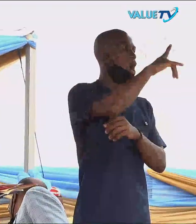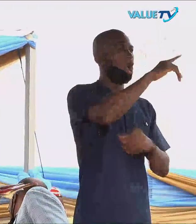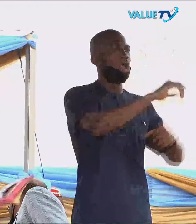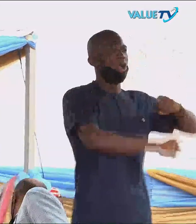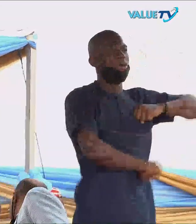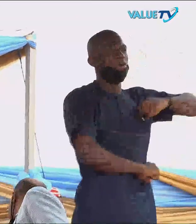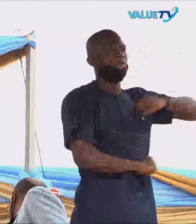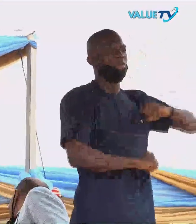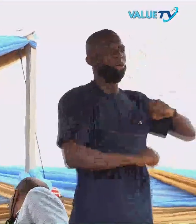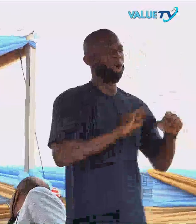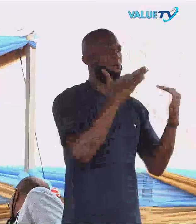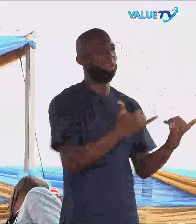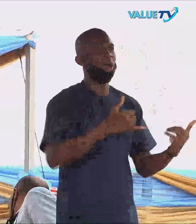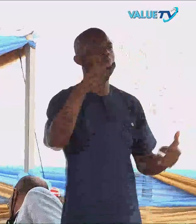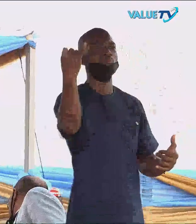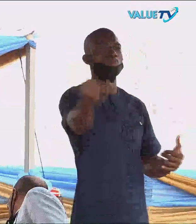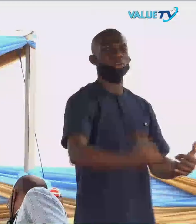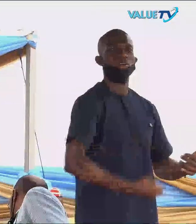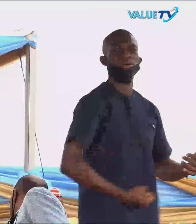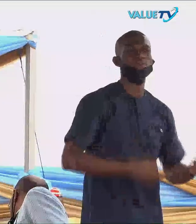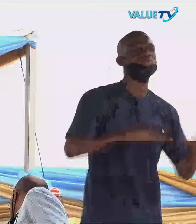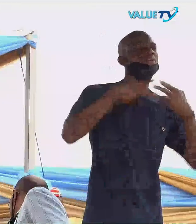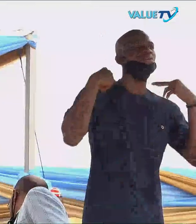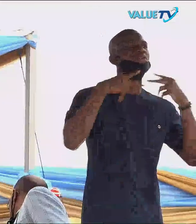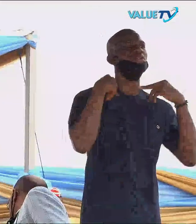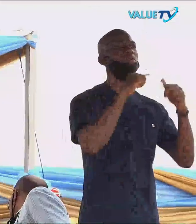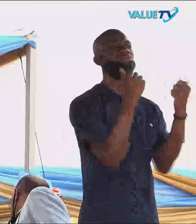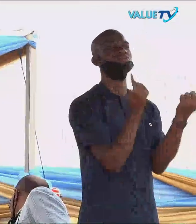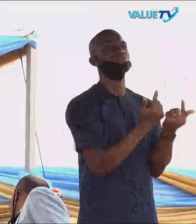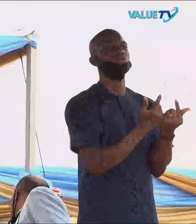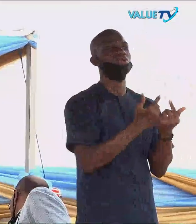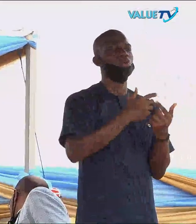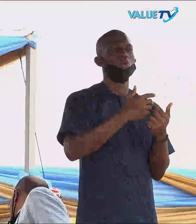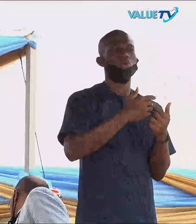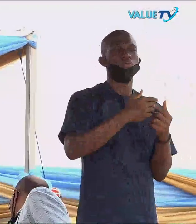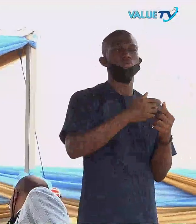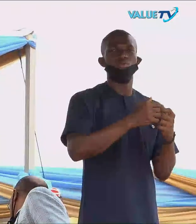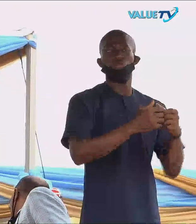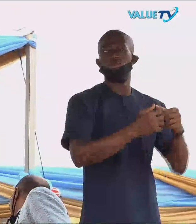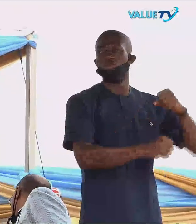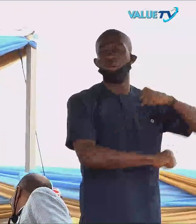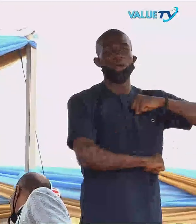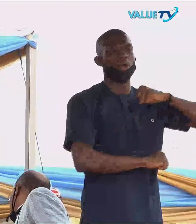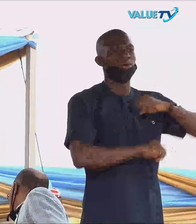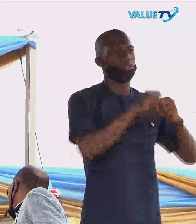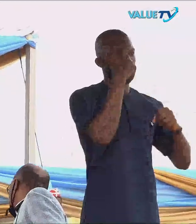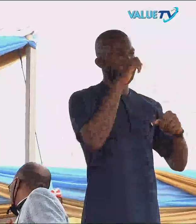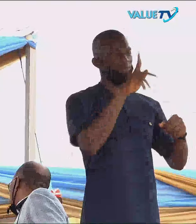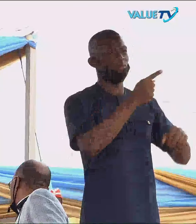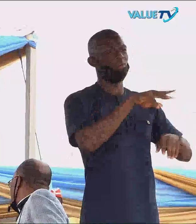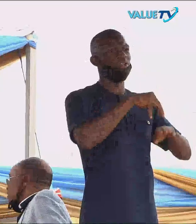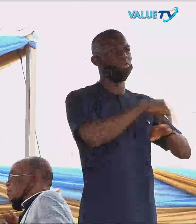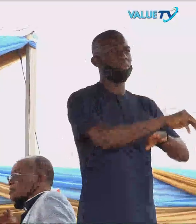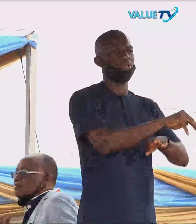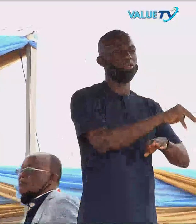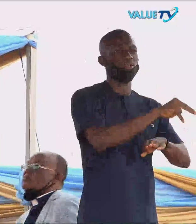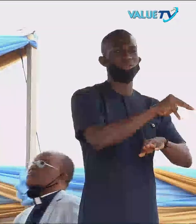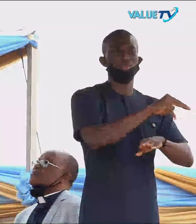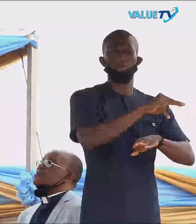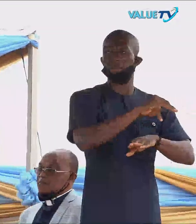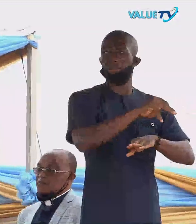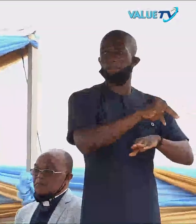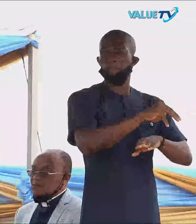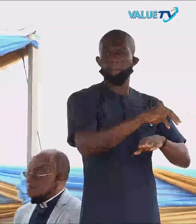invite Reverend Group Captain Gani for the message. Thank you.